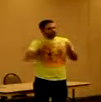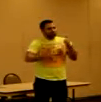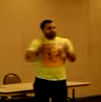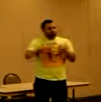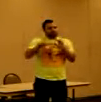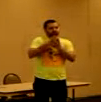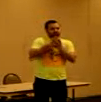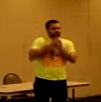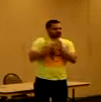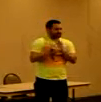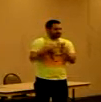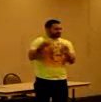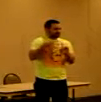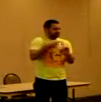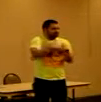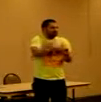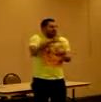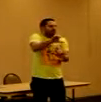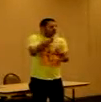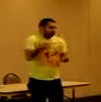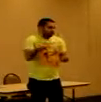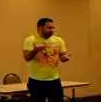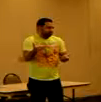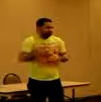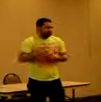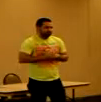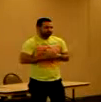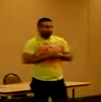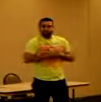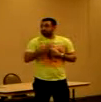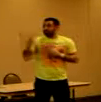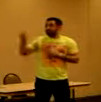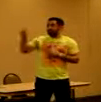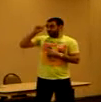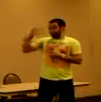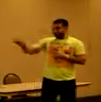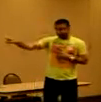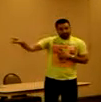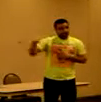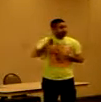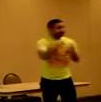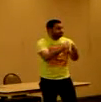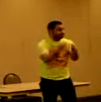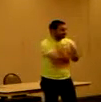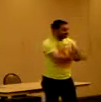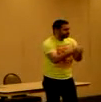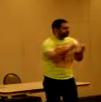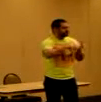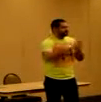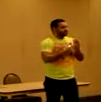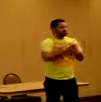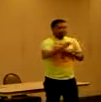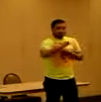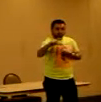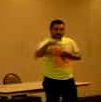have the right to decide which person they want to choose to be empowered. So if this